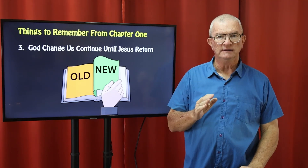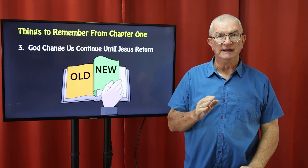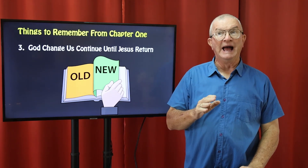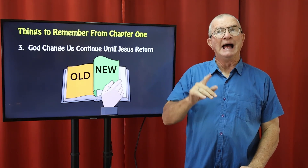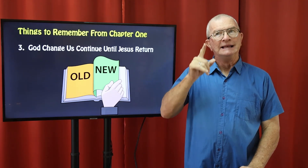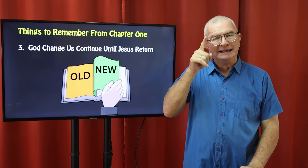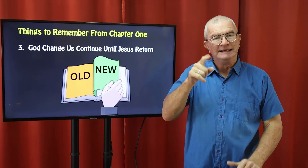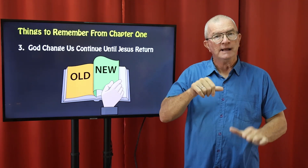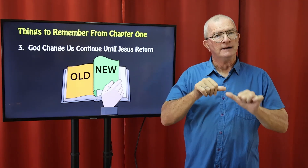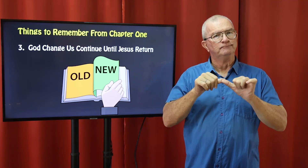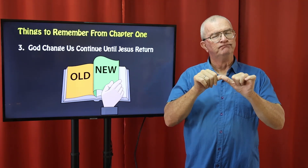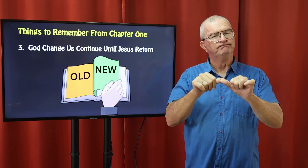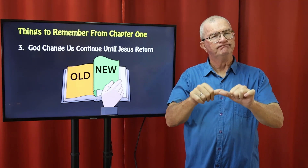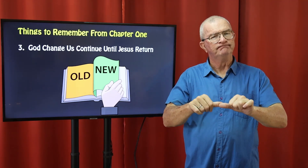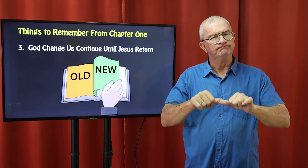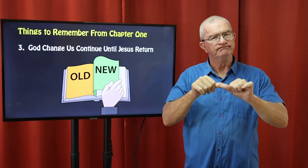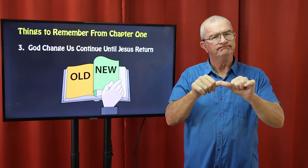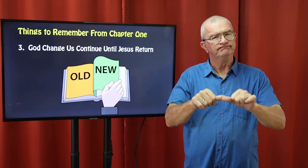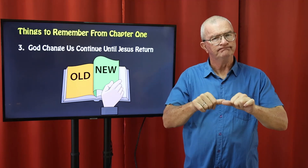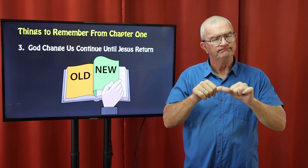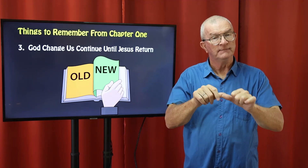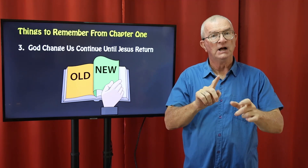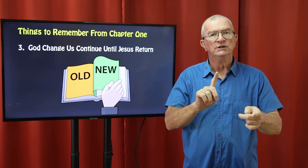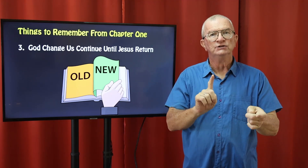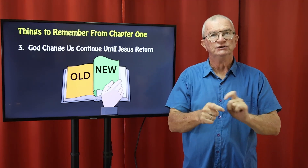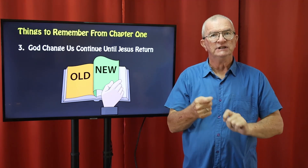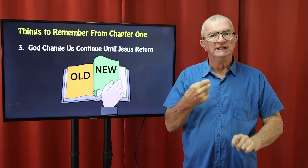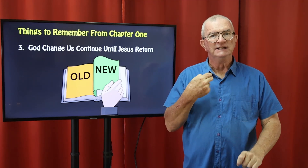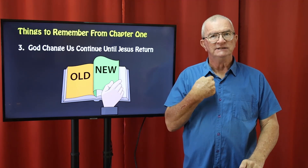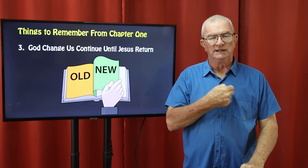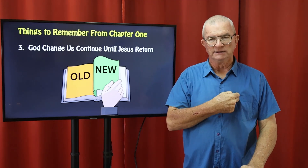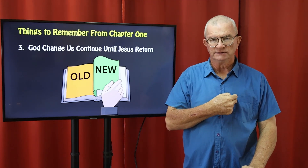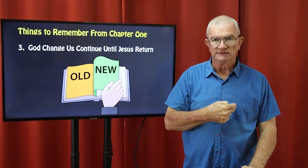with God. And He is continuing that process.